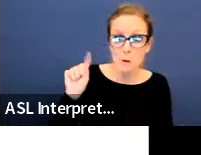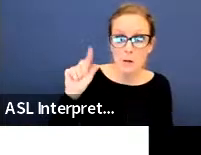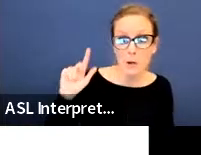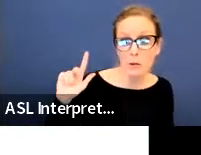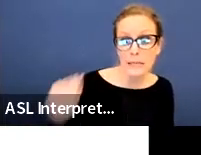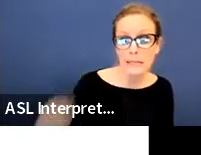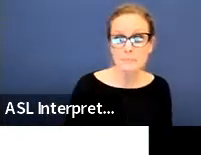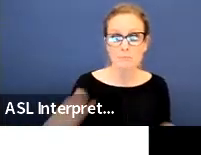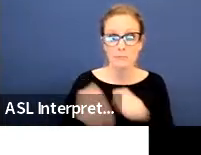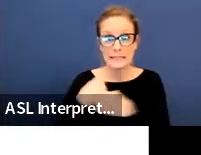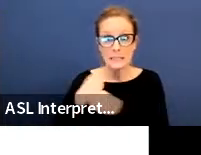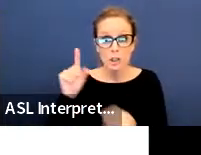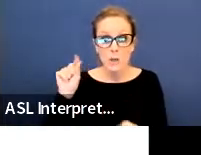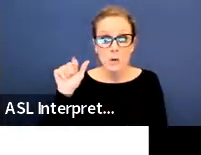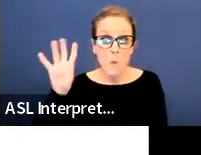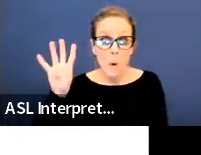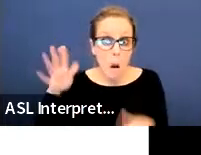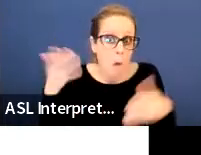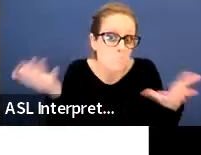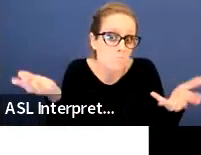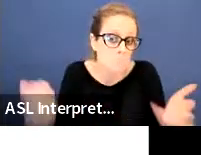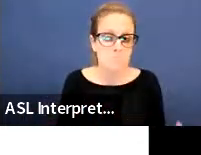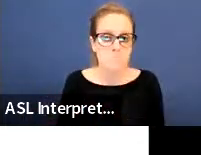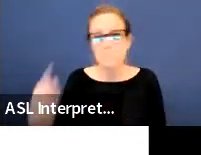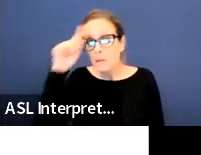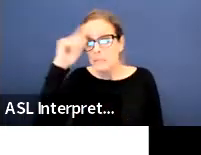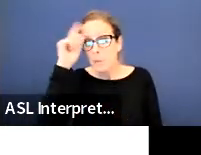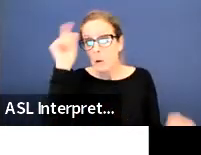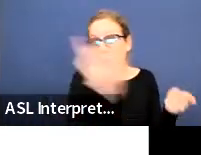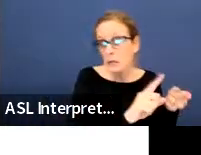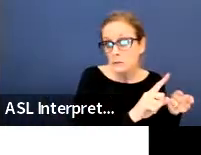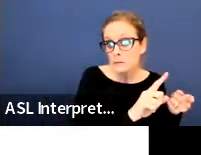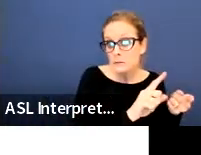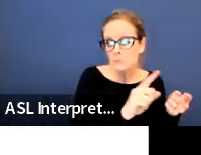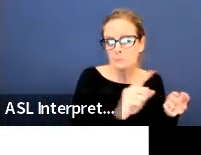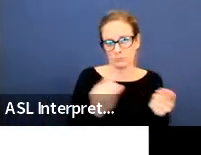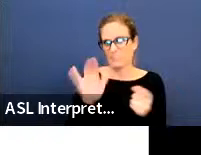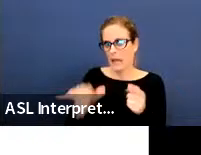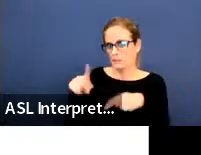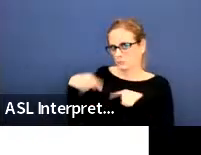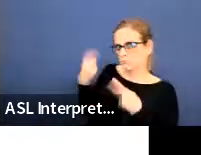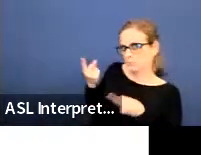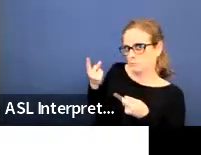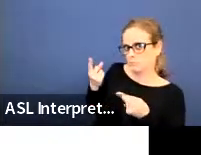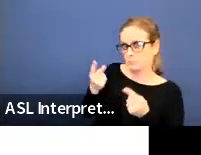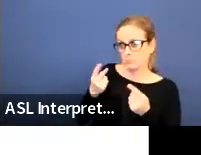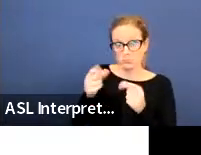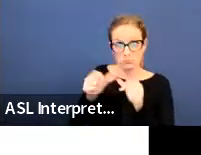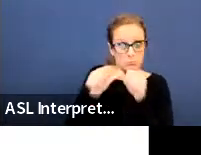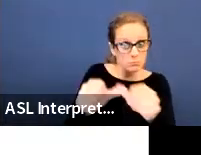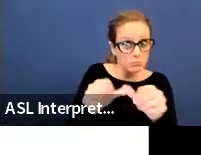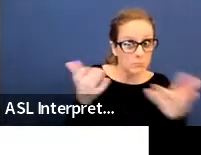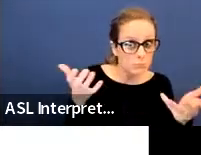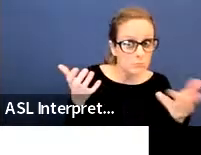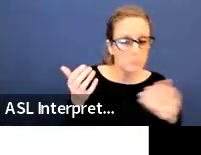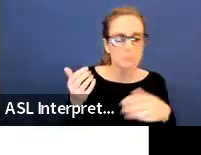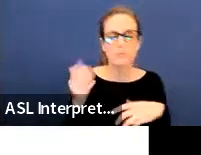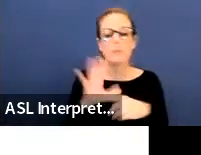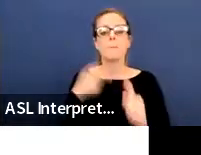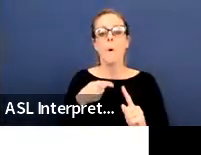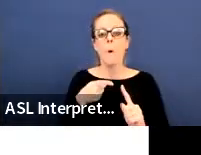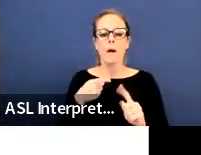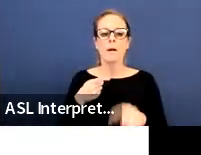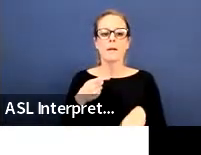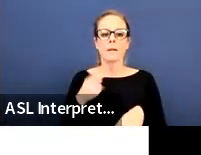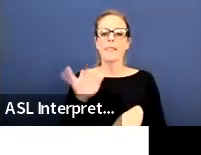2024. Maybe we'll see summer waves that are a little bit smaller. That's been the case so far. But the point is that we would be in more of a